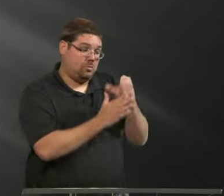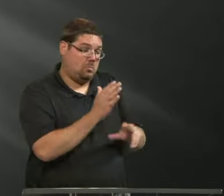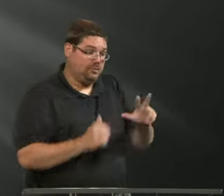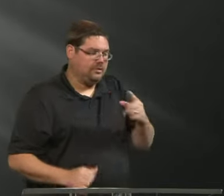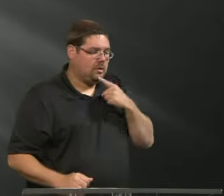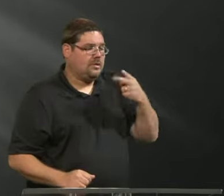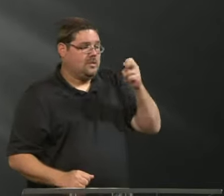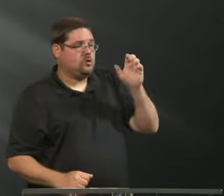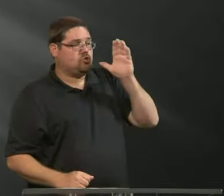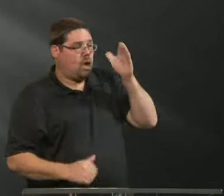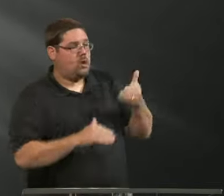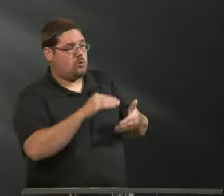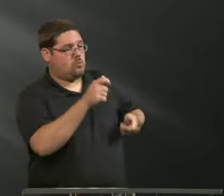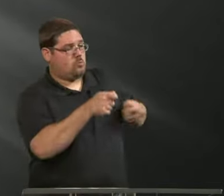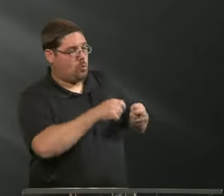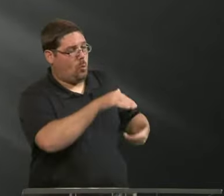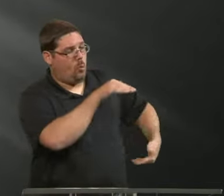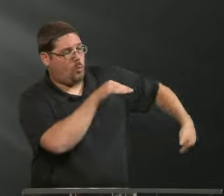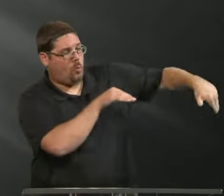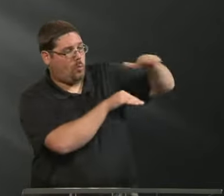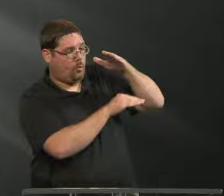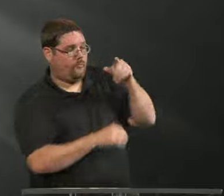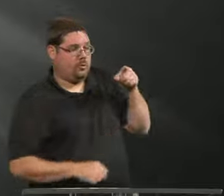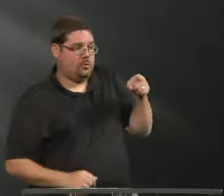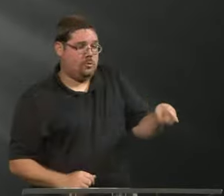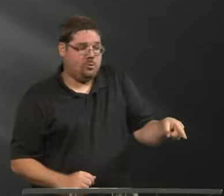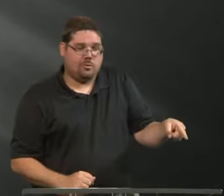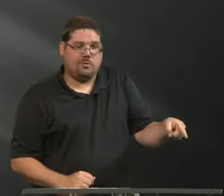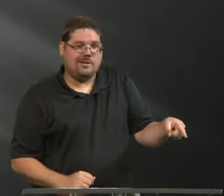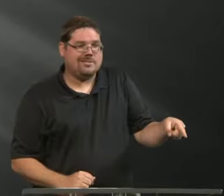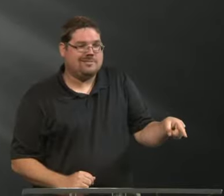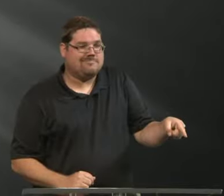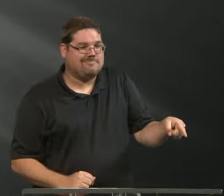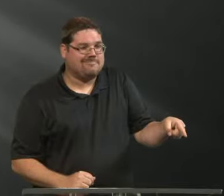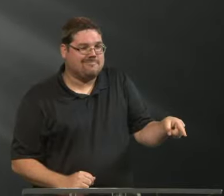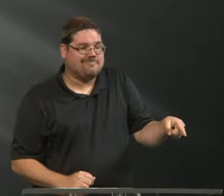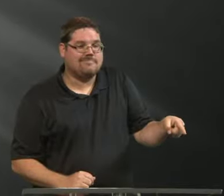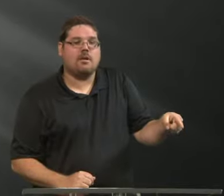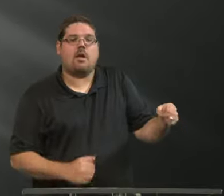wife. So in Genesis chapter 3, when it says, "He shall